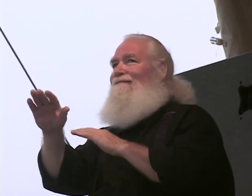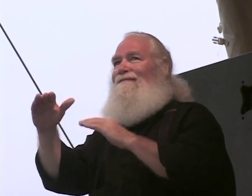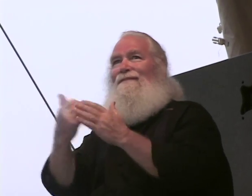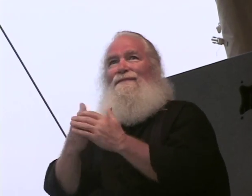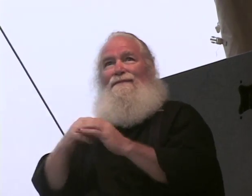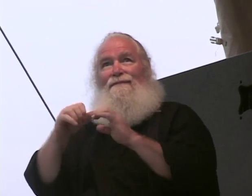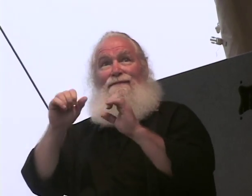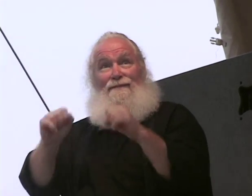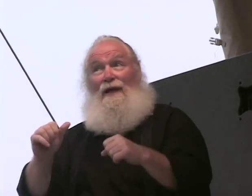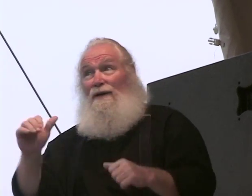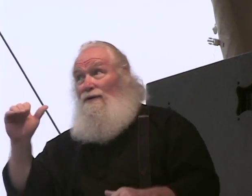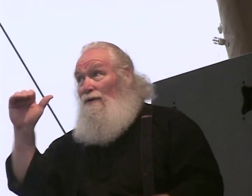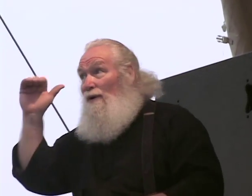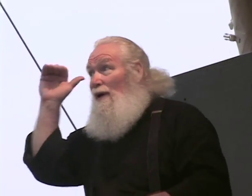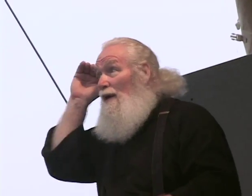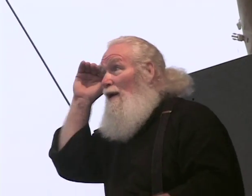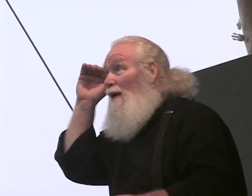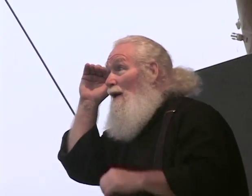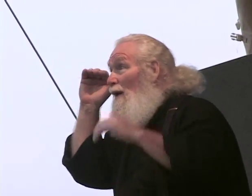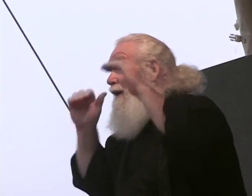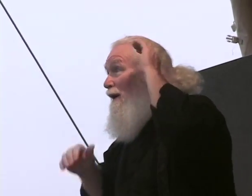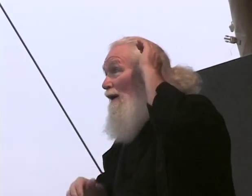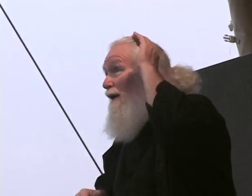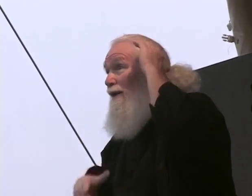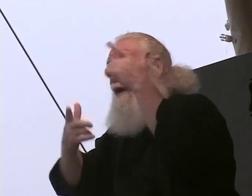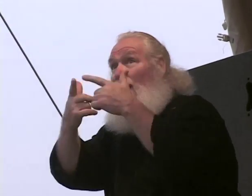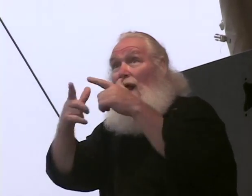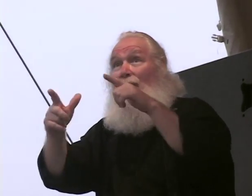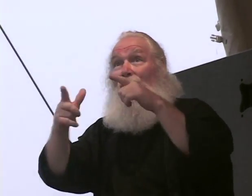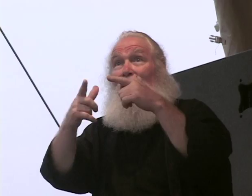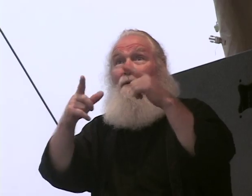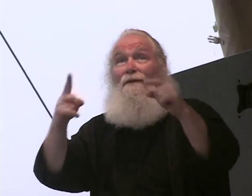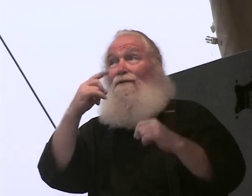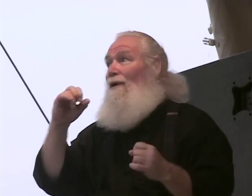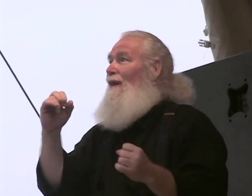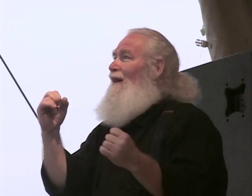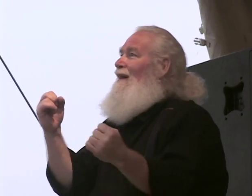Can you hear the language of